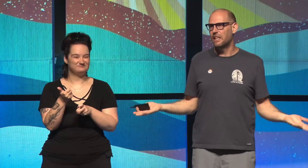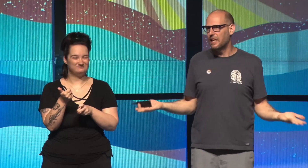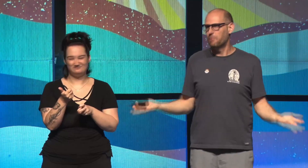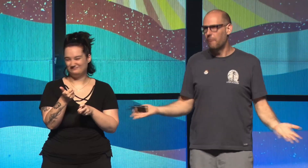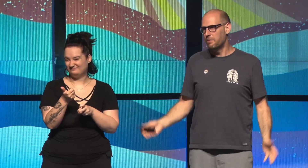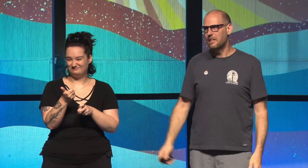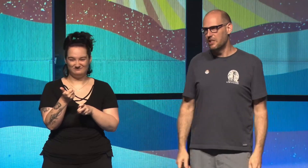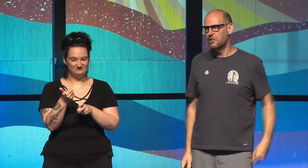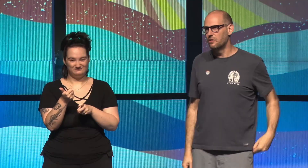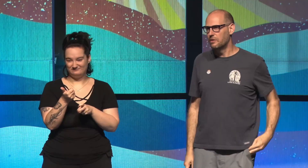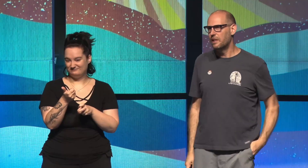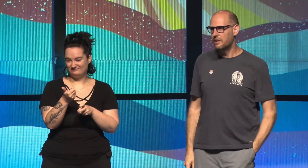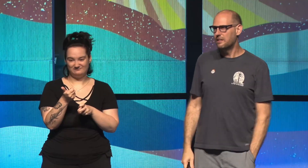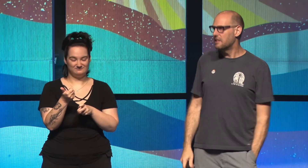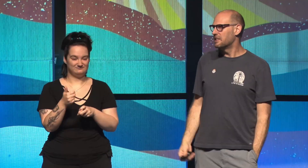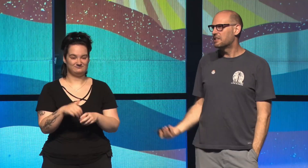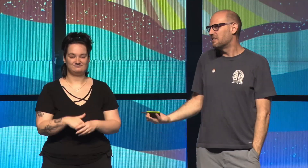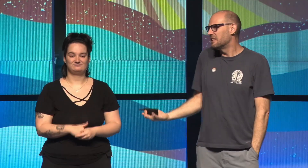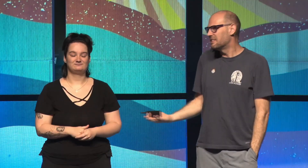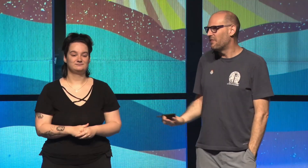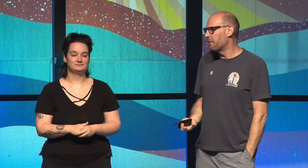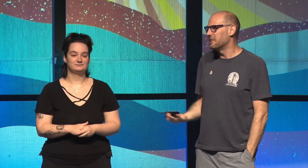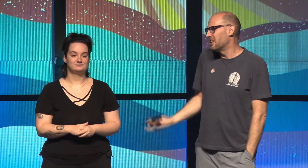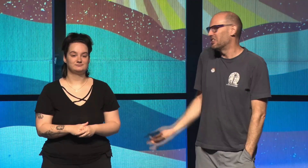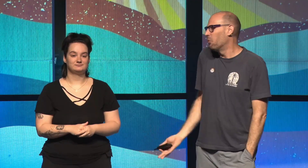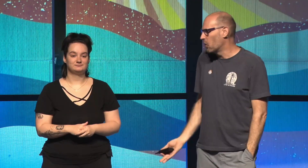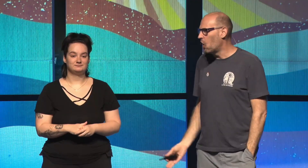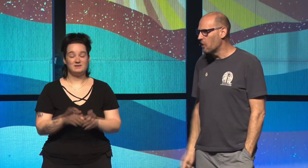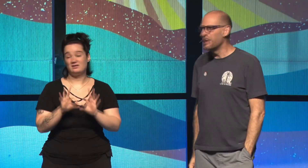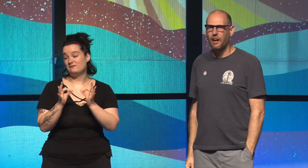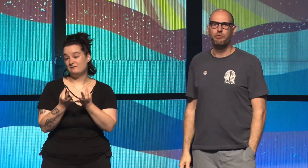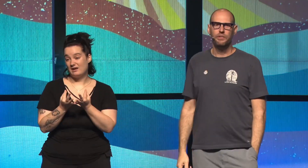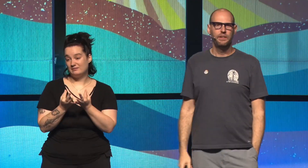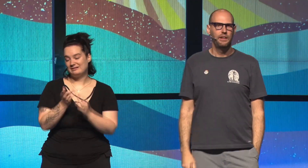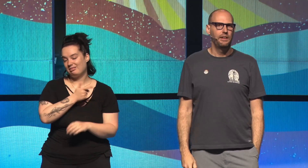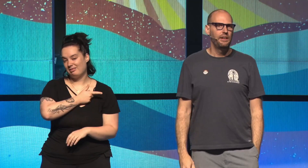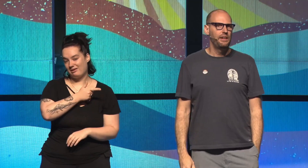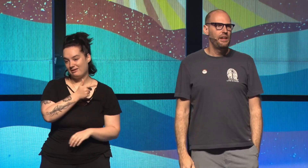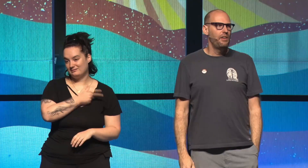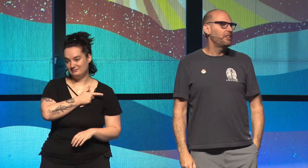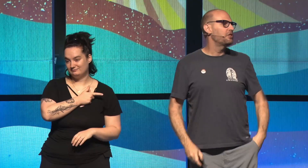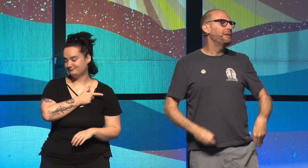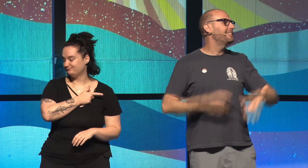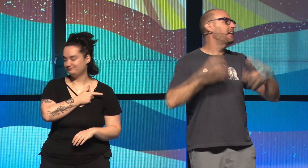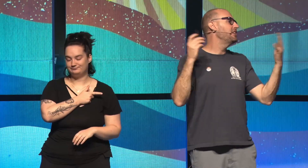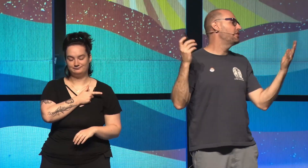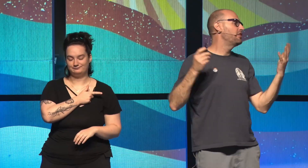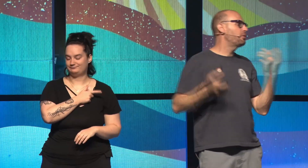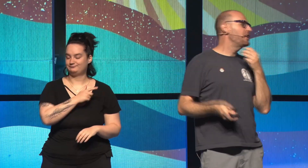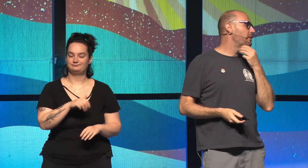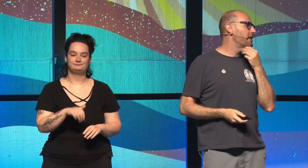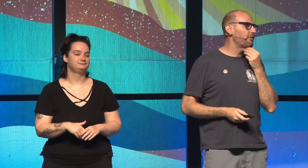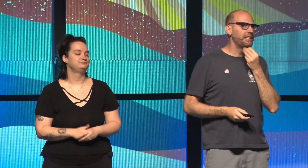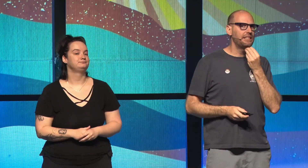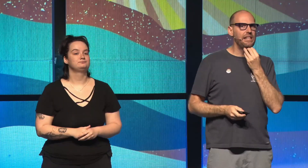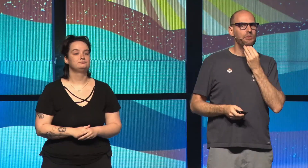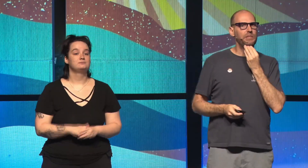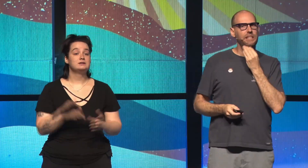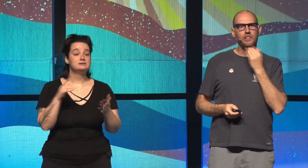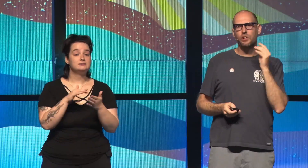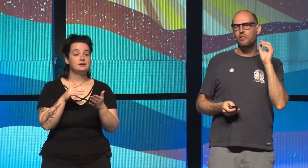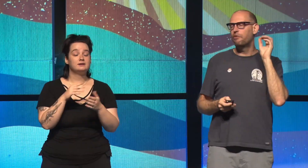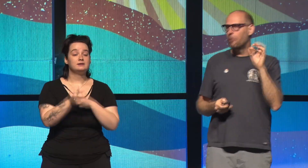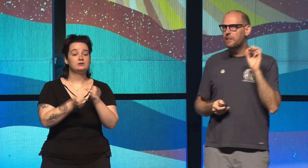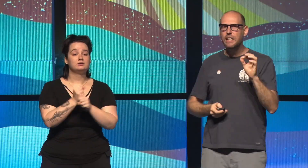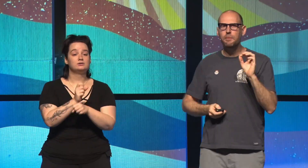just feels like that's probably the issue. Like these families, they just don't work hard enough. Right? There's been studies shown in 2023, a study that